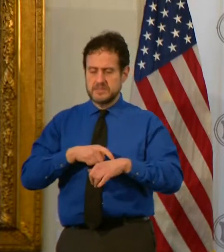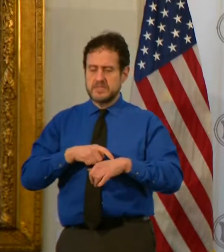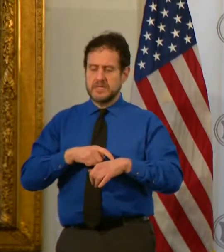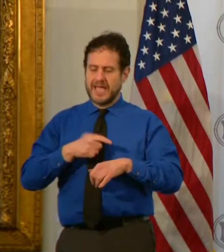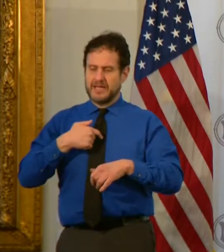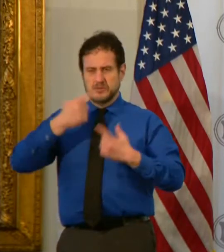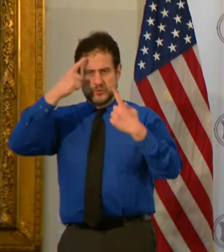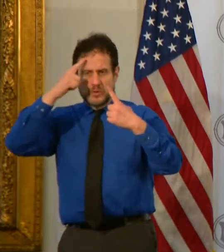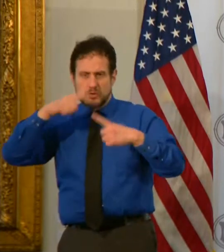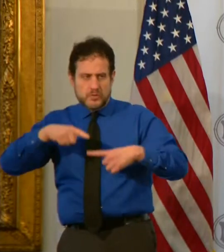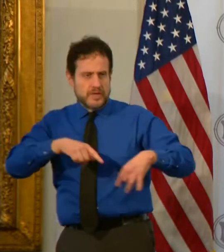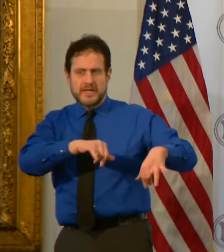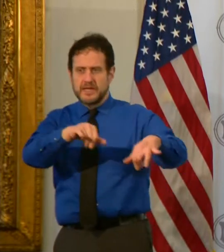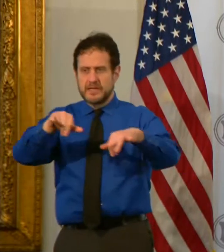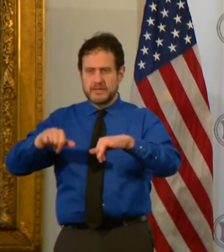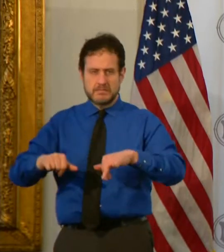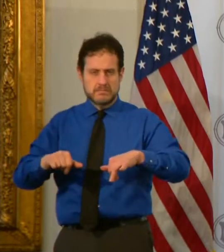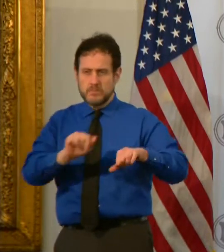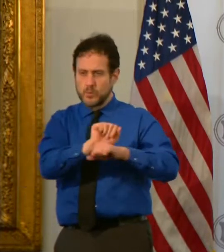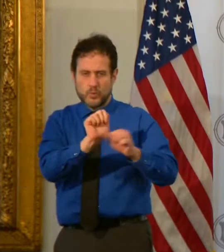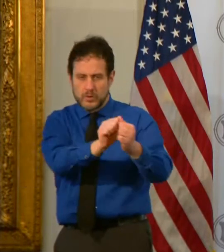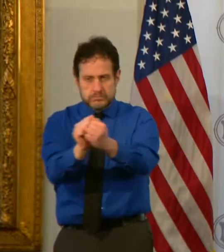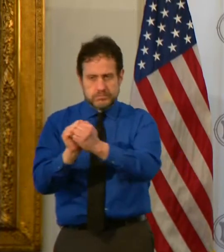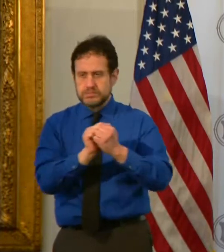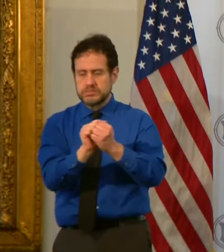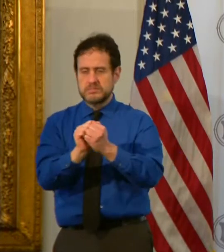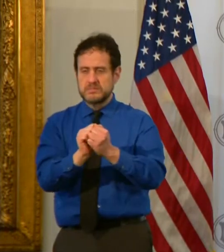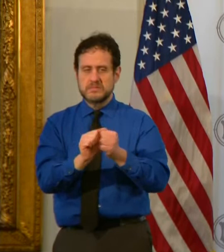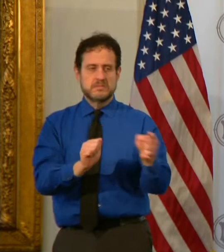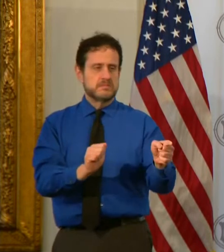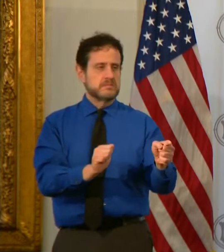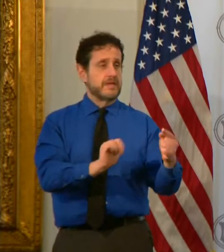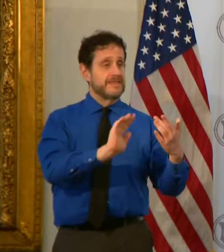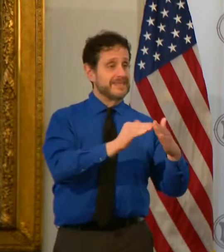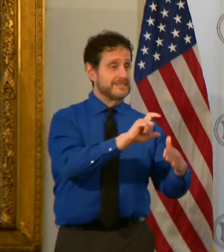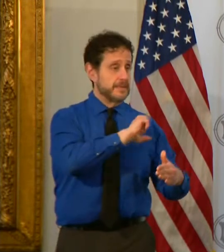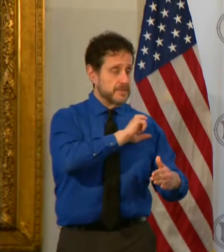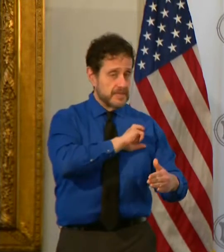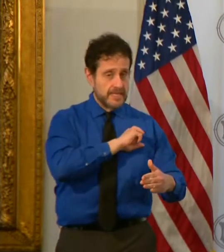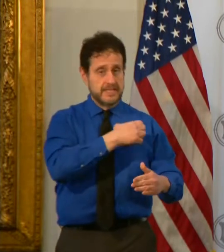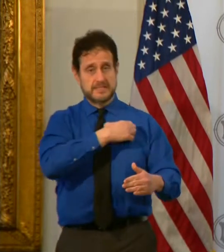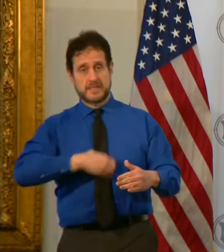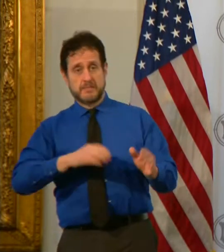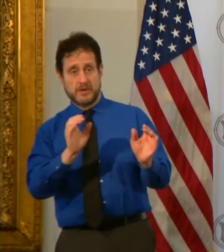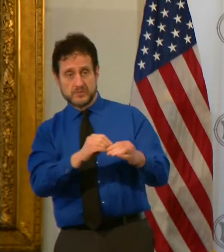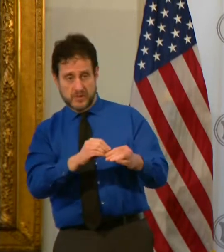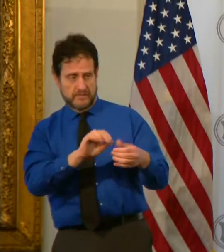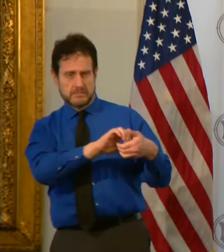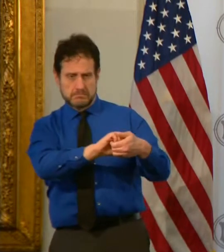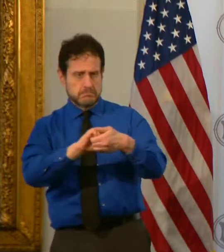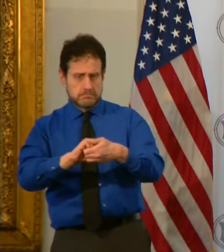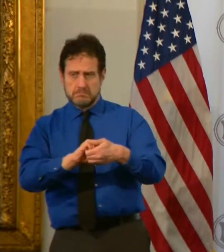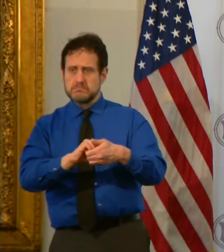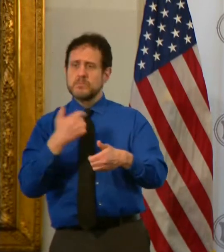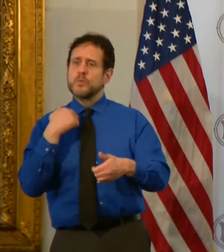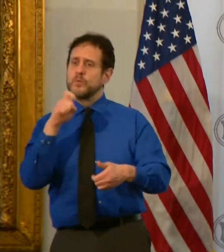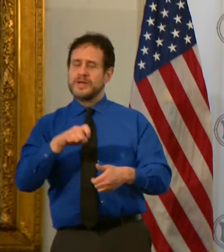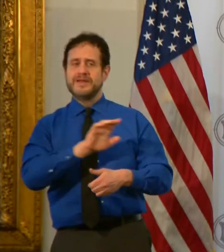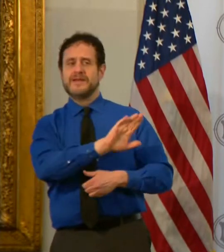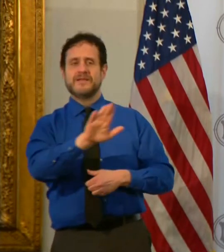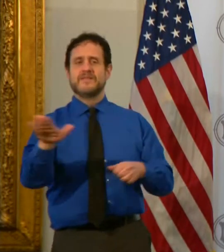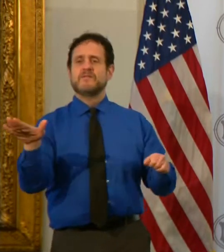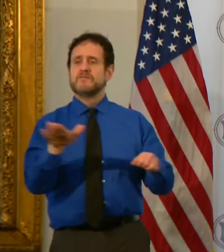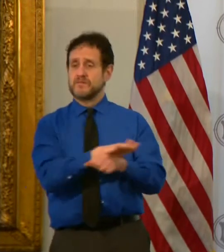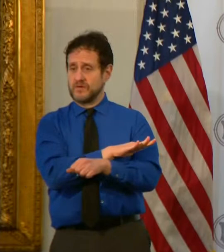to be on the same accord. And so what we need from our partners is what we want to be for them. Their